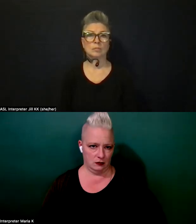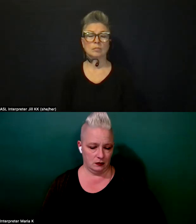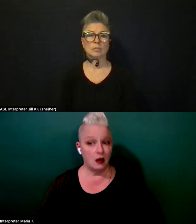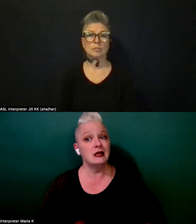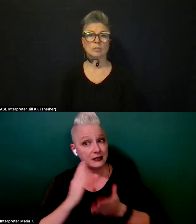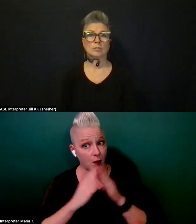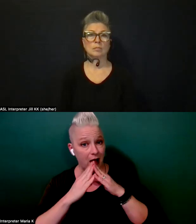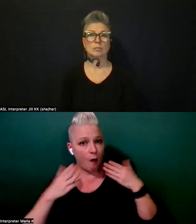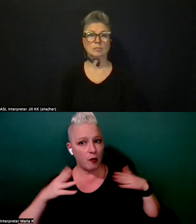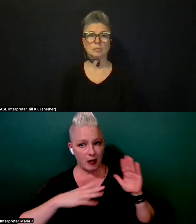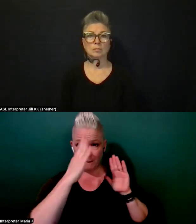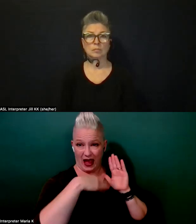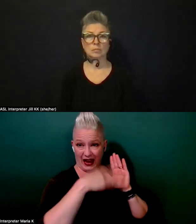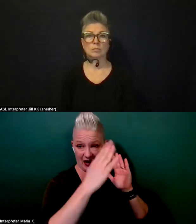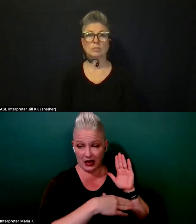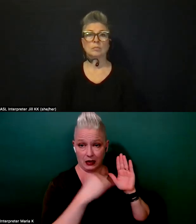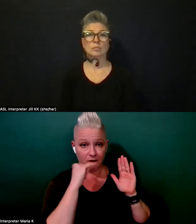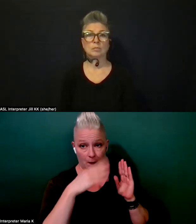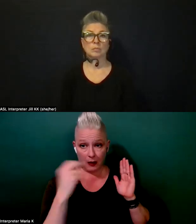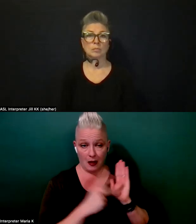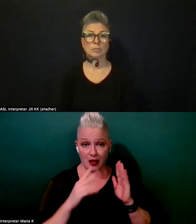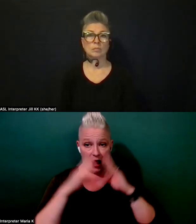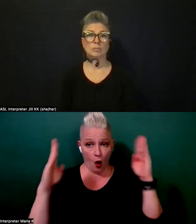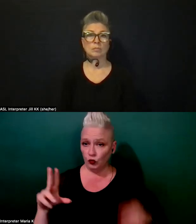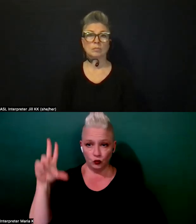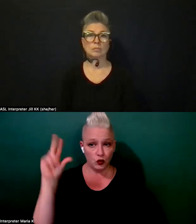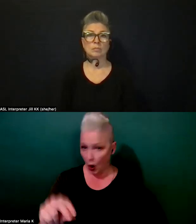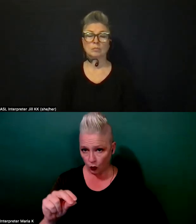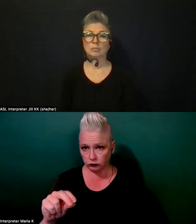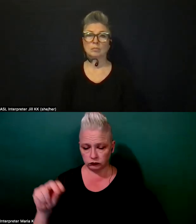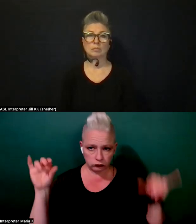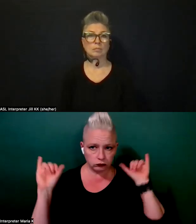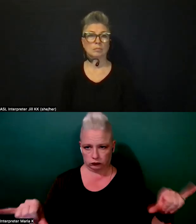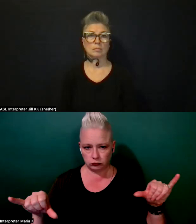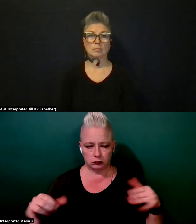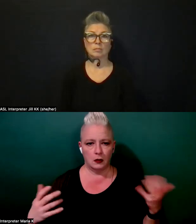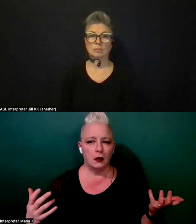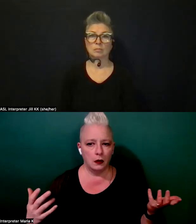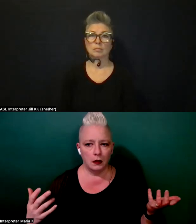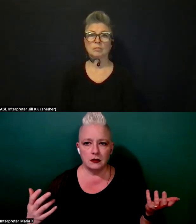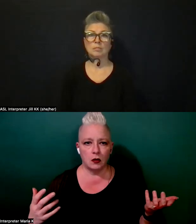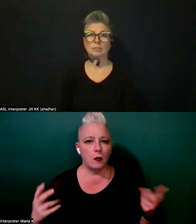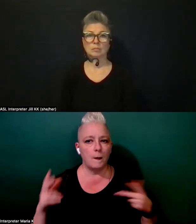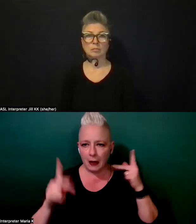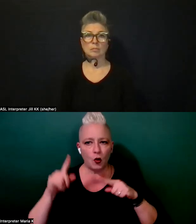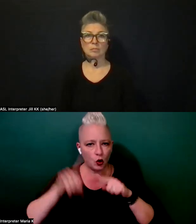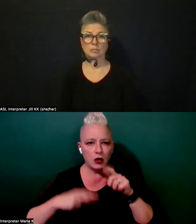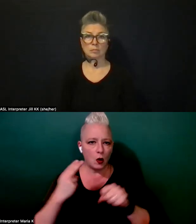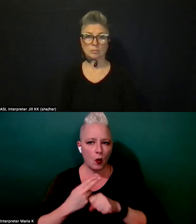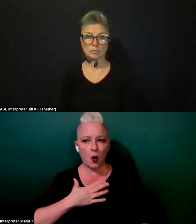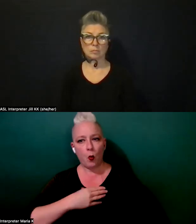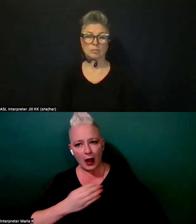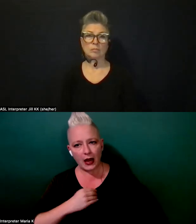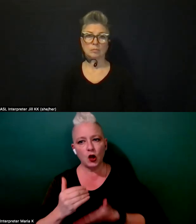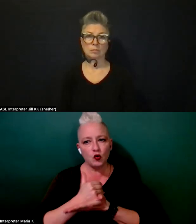paint the wall if you paint it back. But that house wasn't willing to do that. So I had to make sure I couldn't put people in like whites or